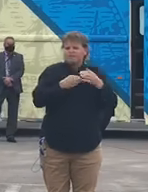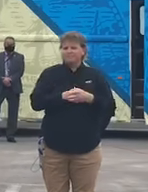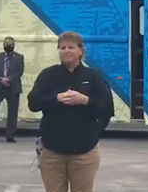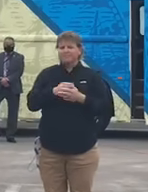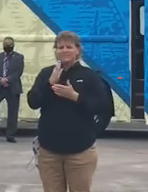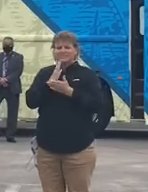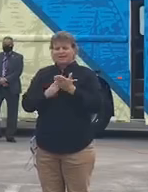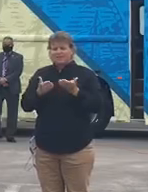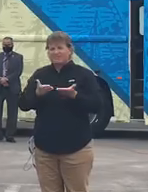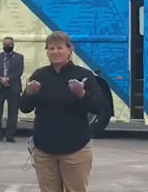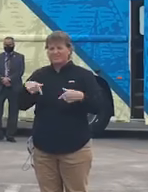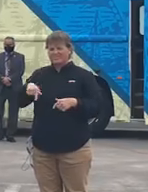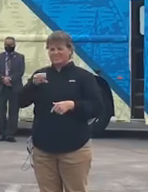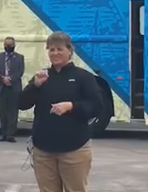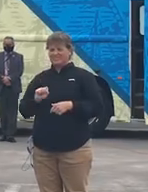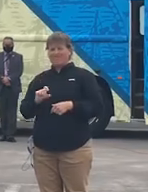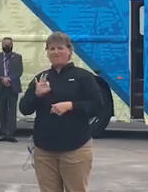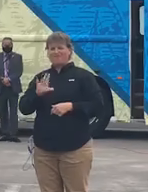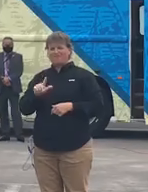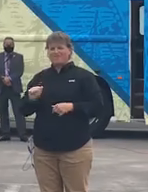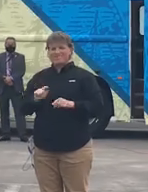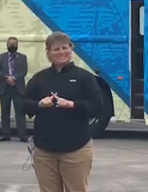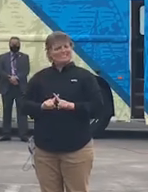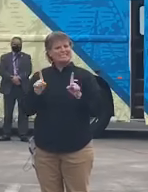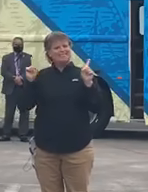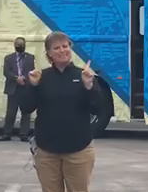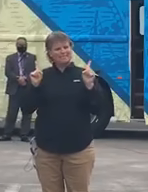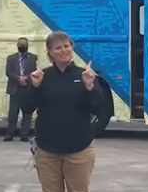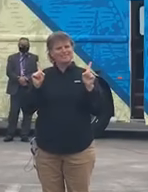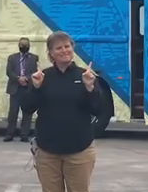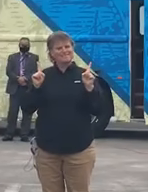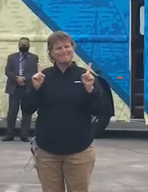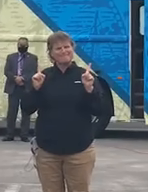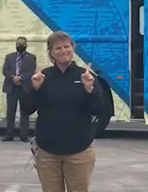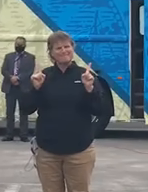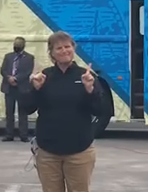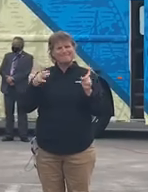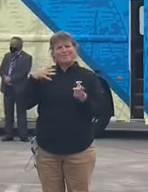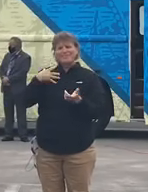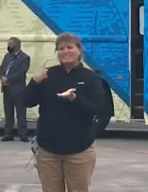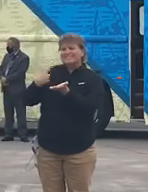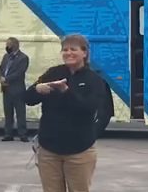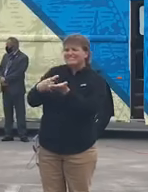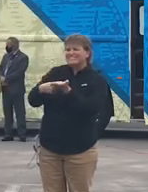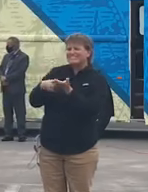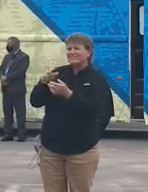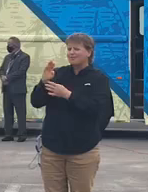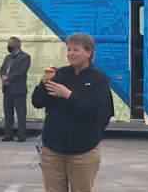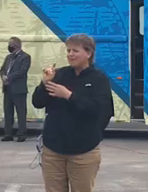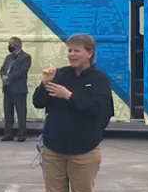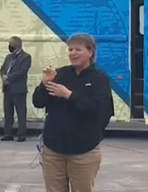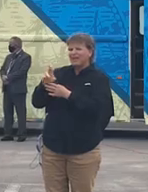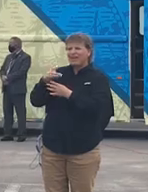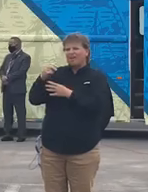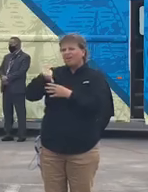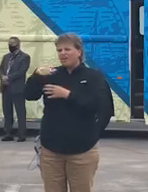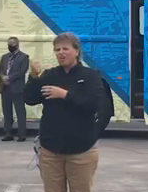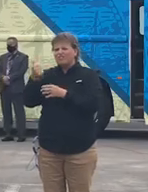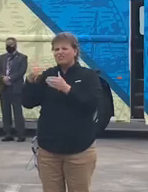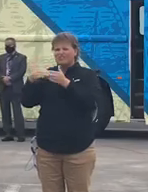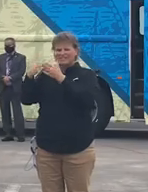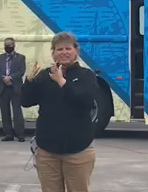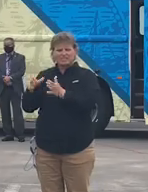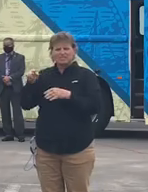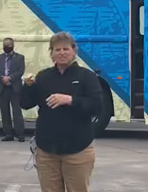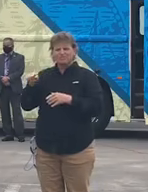down here versus the rest of the state, I consulted with Mayor Jimenez, the other appropriate officials in Dade or in Palm